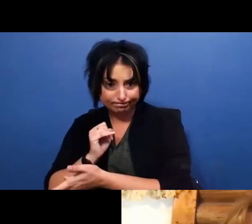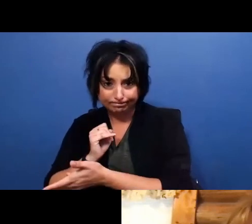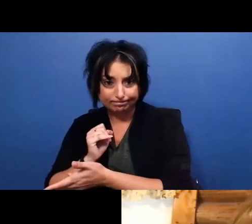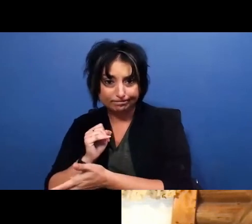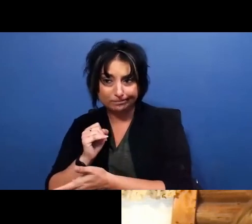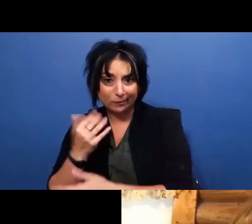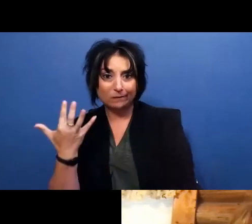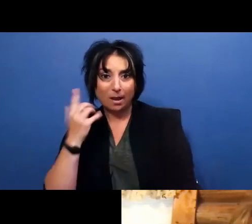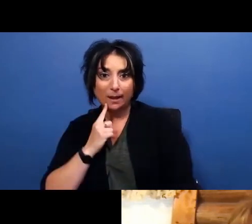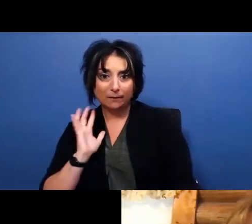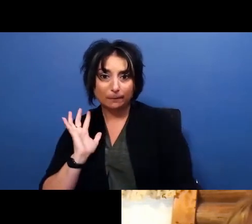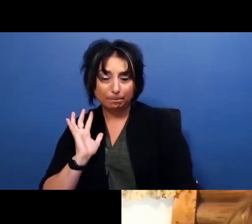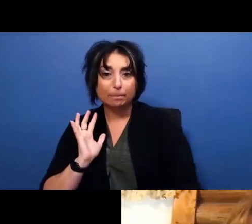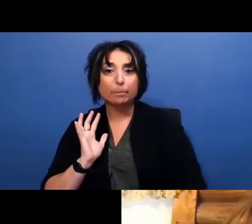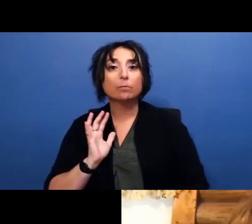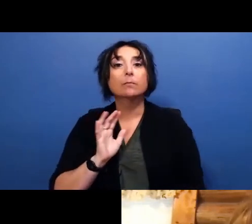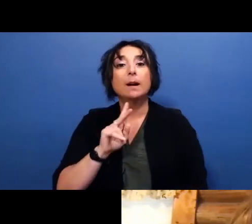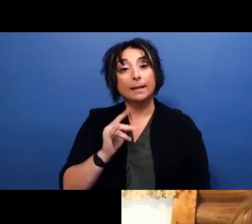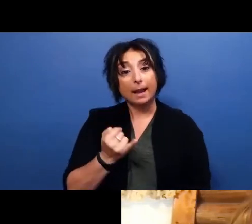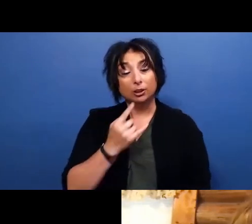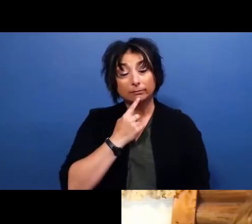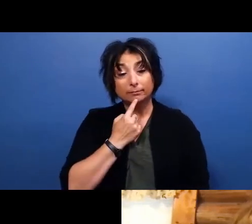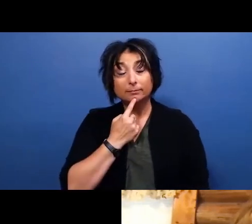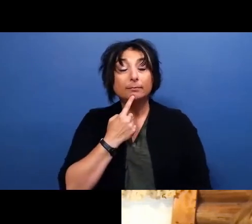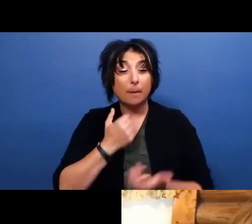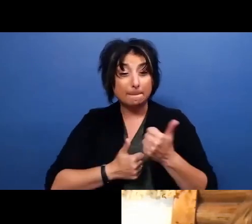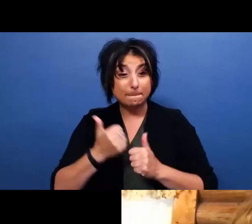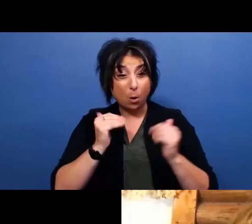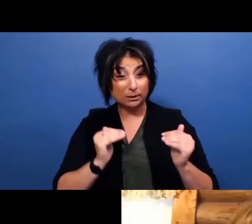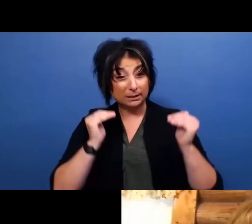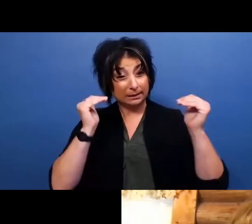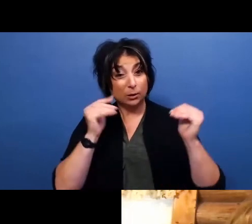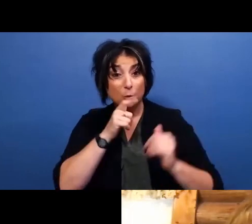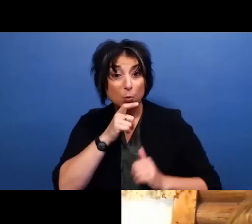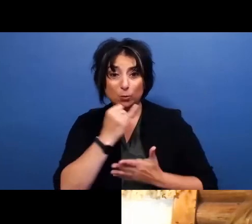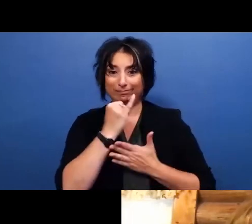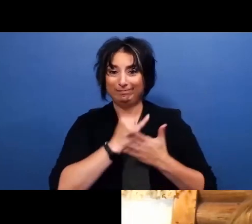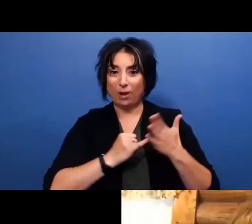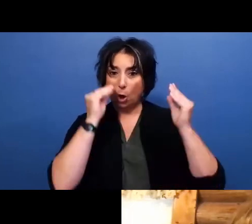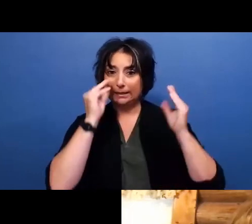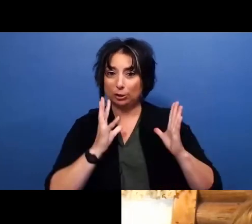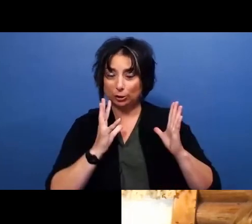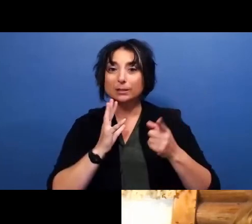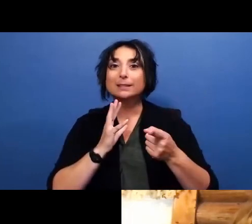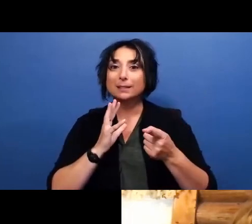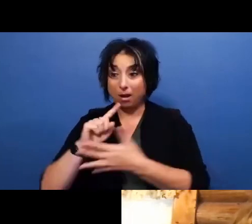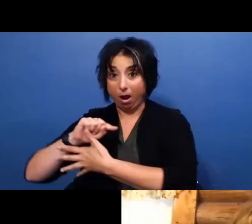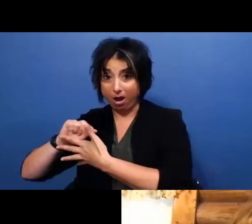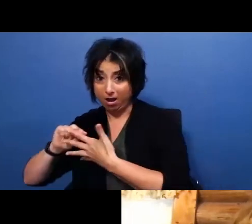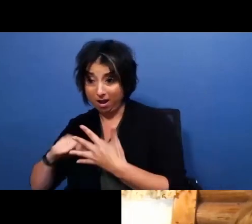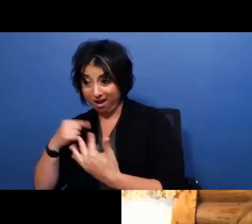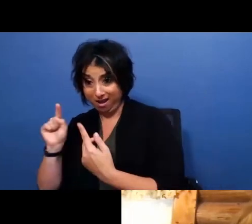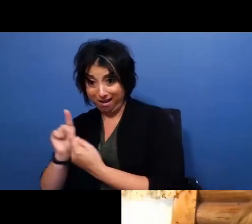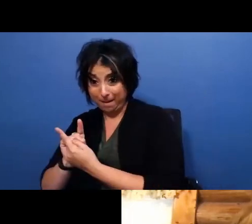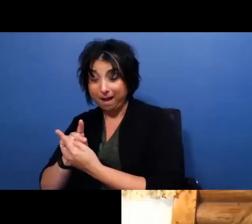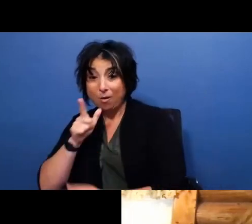teachers, based on their education within higher education, tend to be art teachers. Yep, they all were art teachers, the ones that I